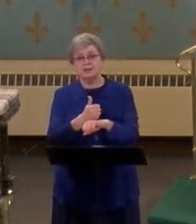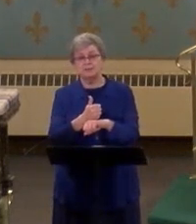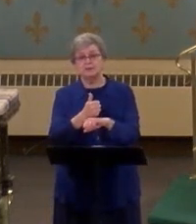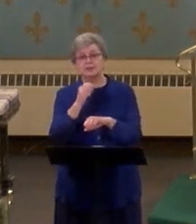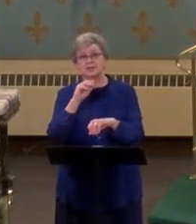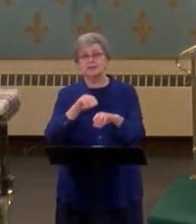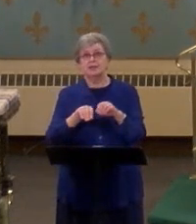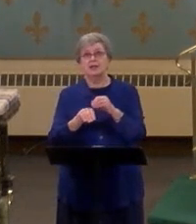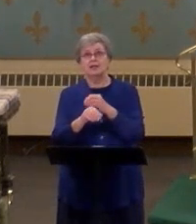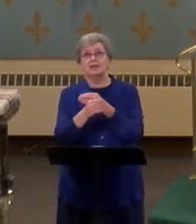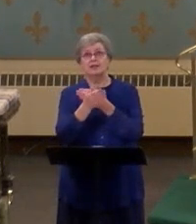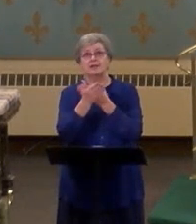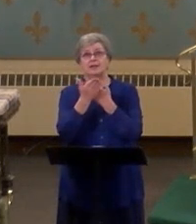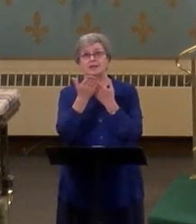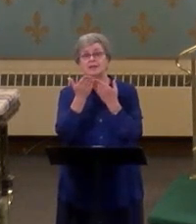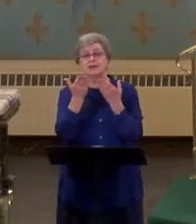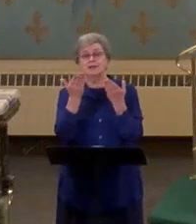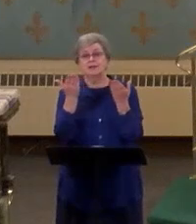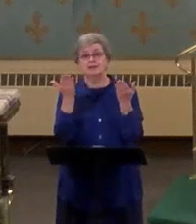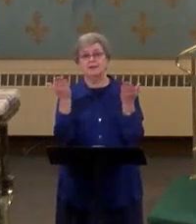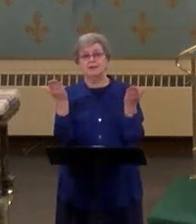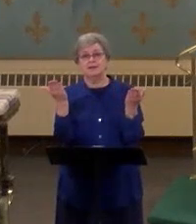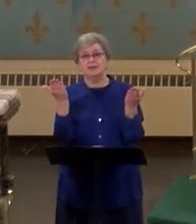set his throne in